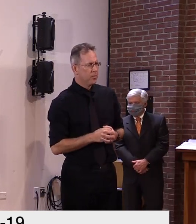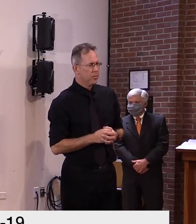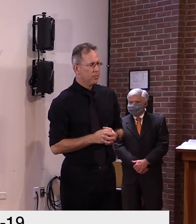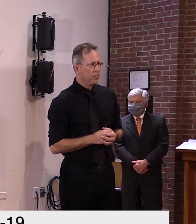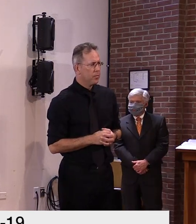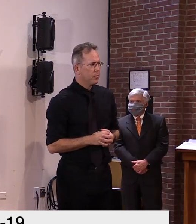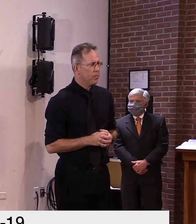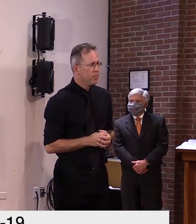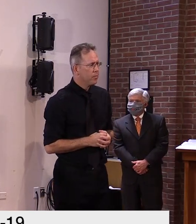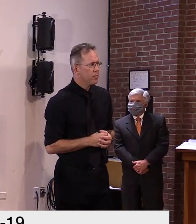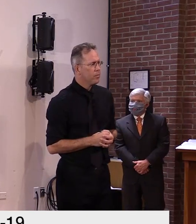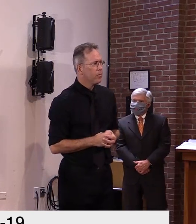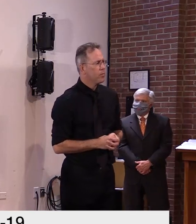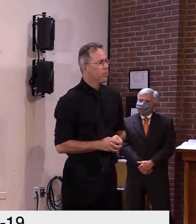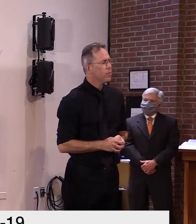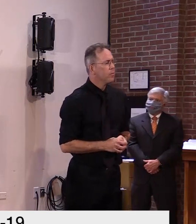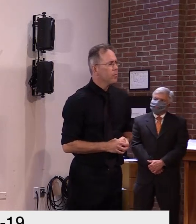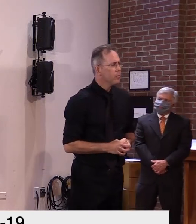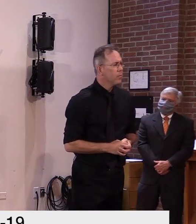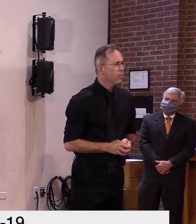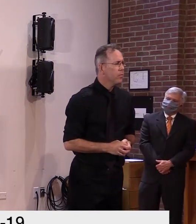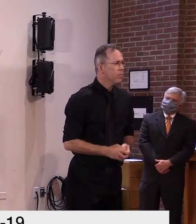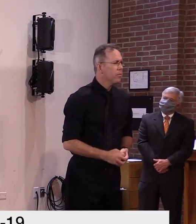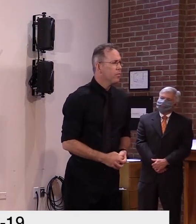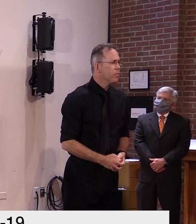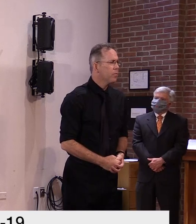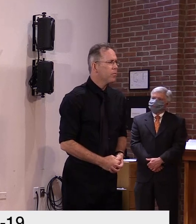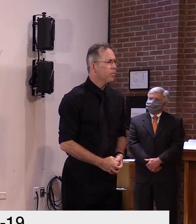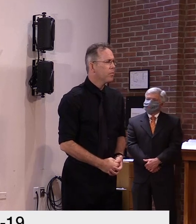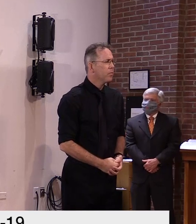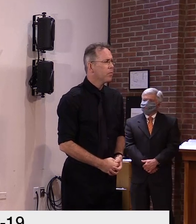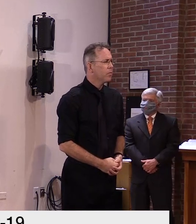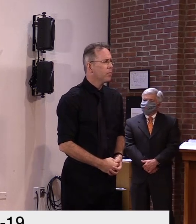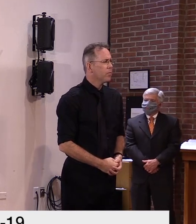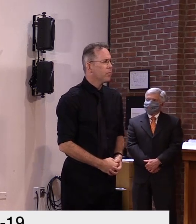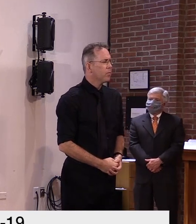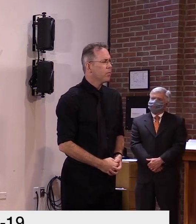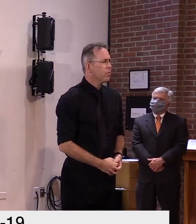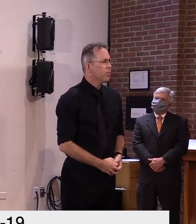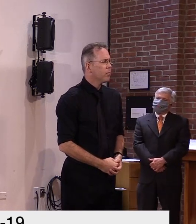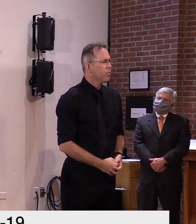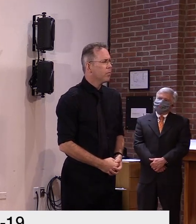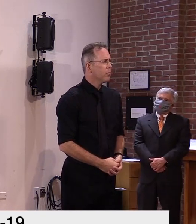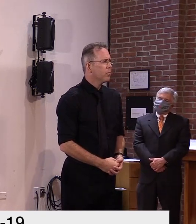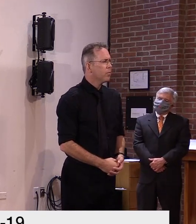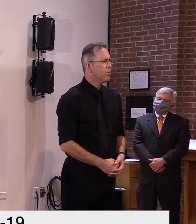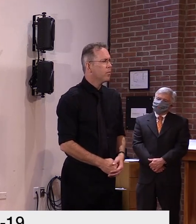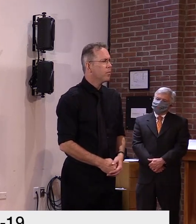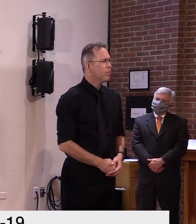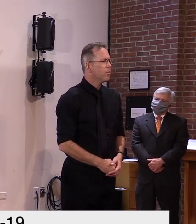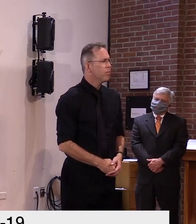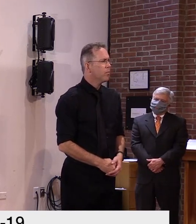prior administration? No, I was appointed to be health commissioner by Governor Scott.